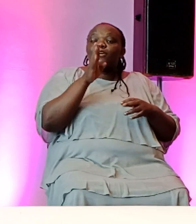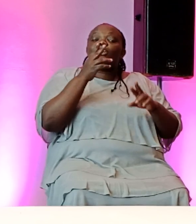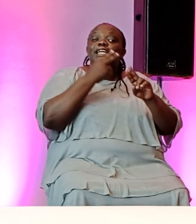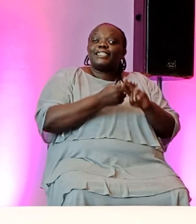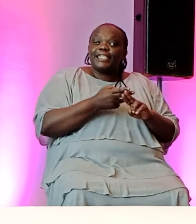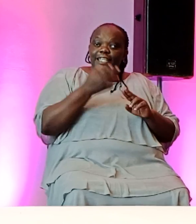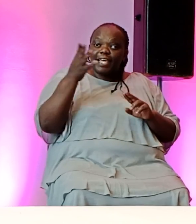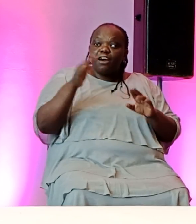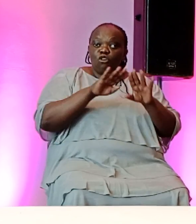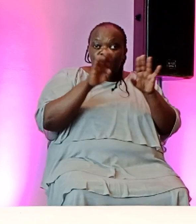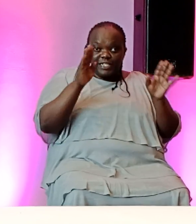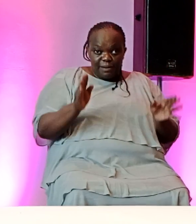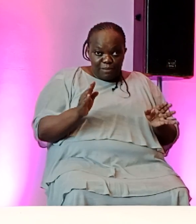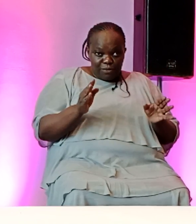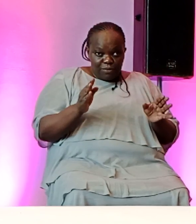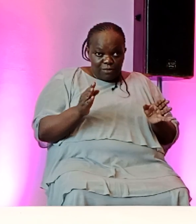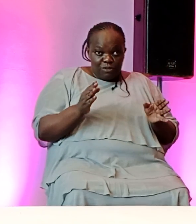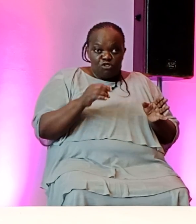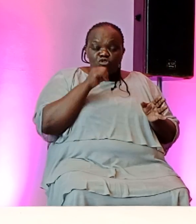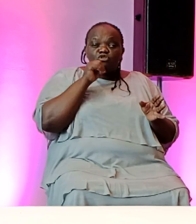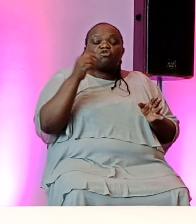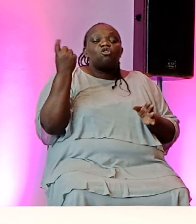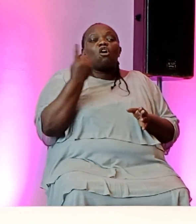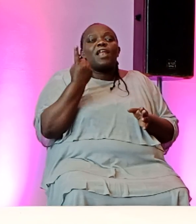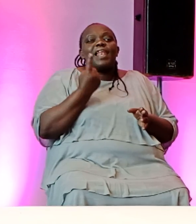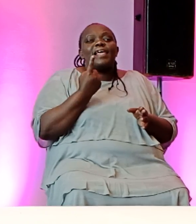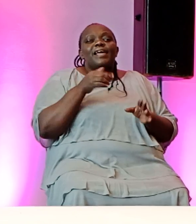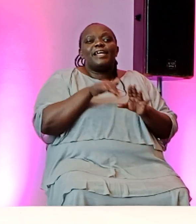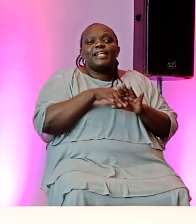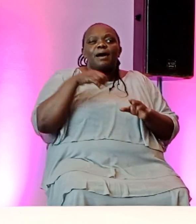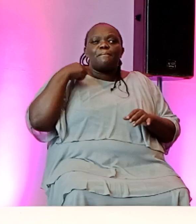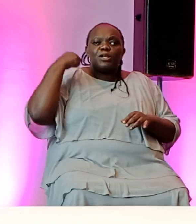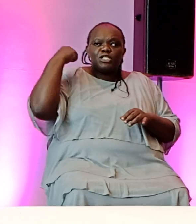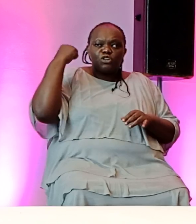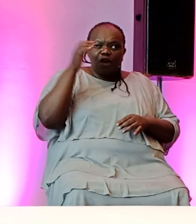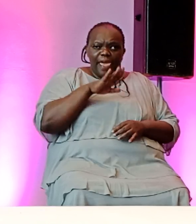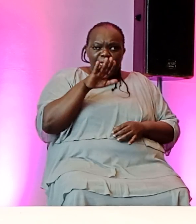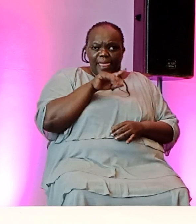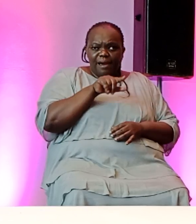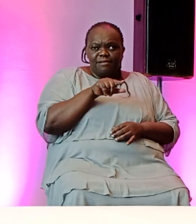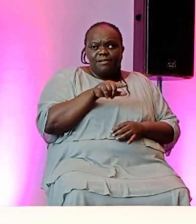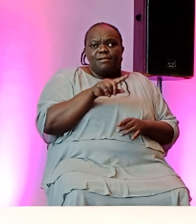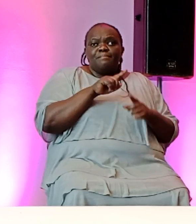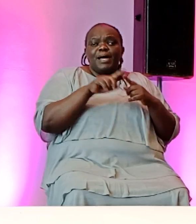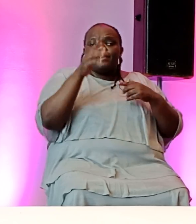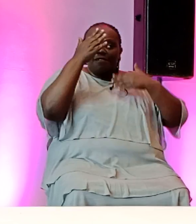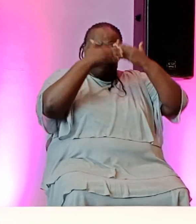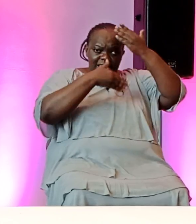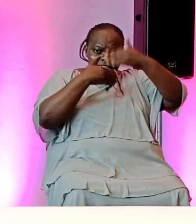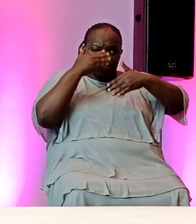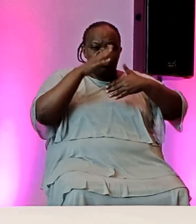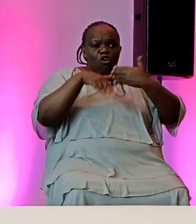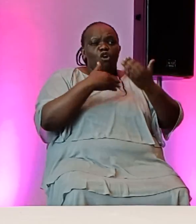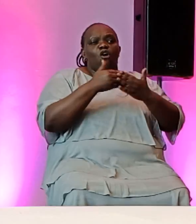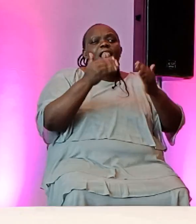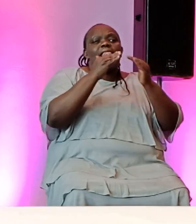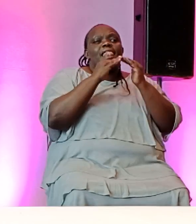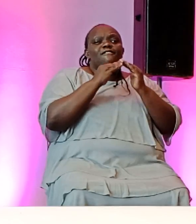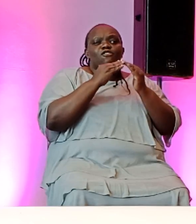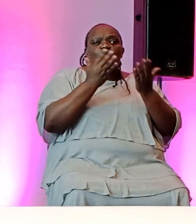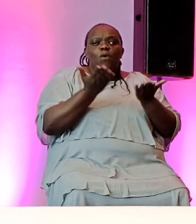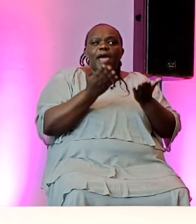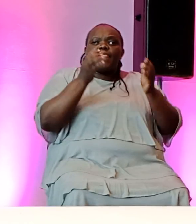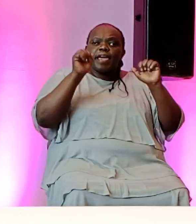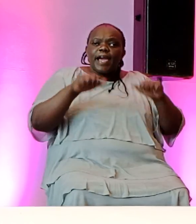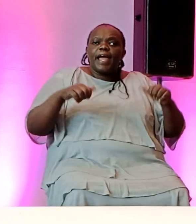seat at the table, not only in a political context, but spaces at all levels where they